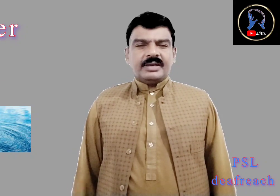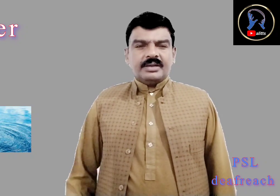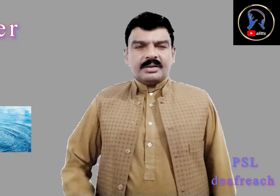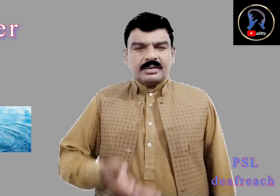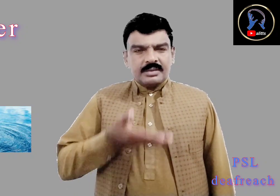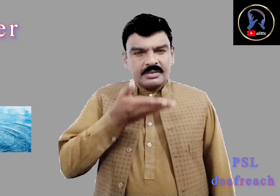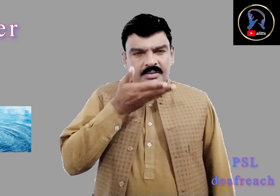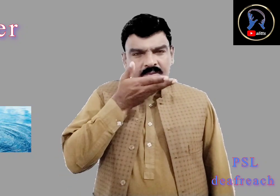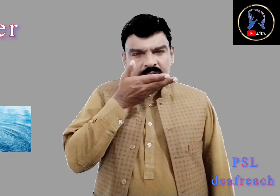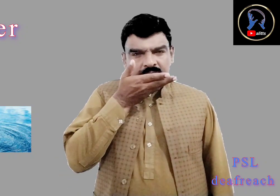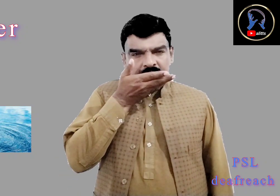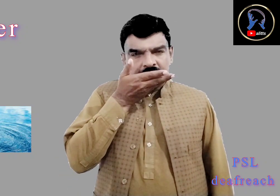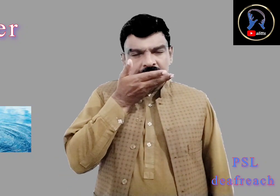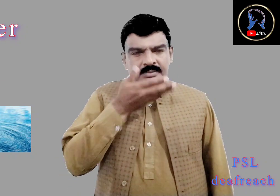water